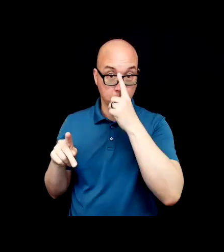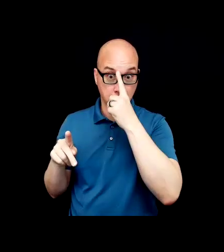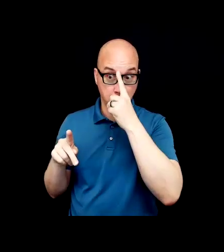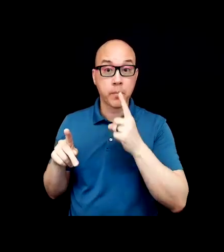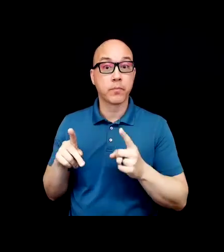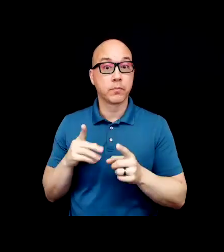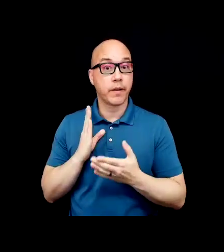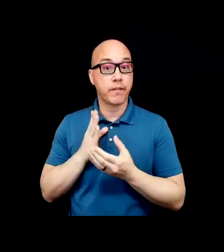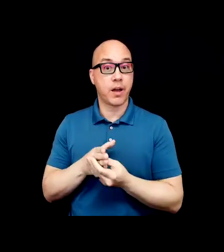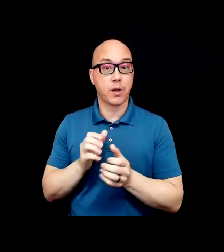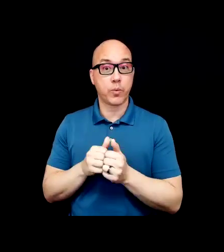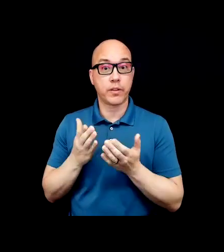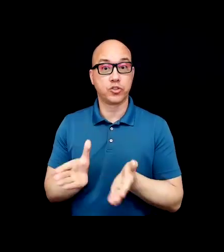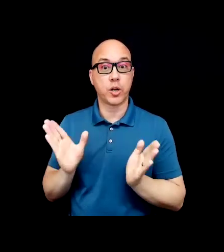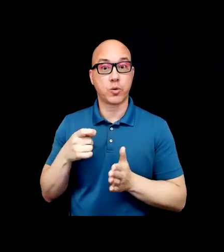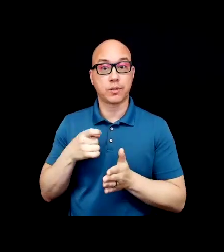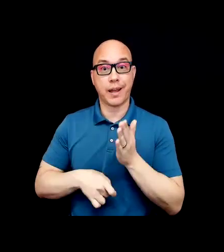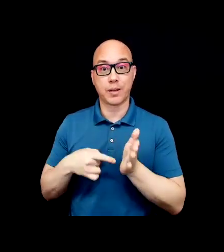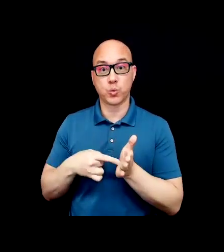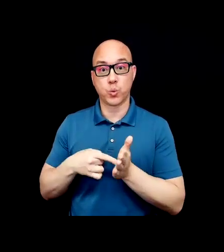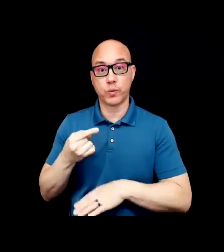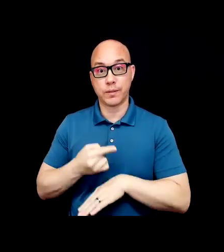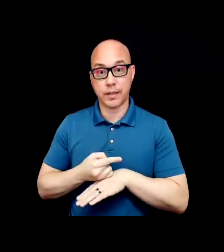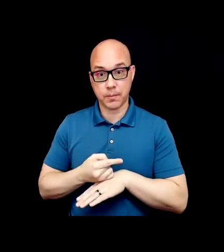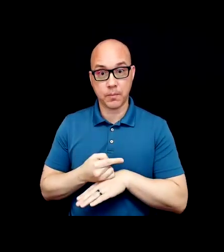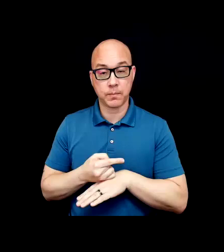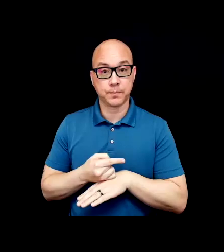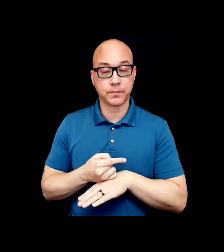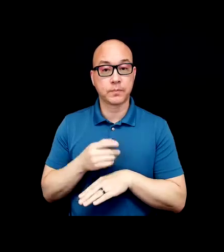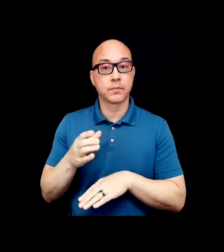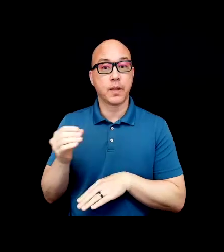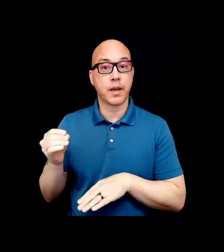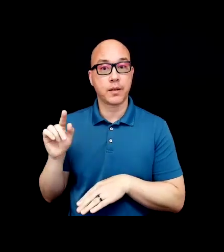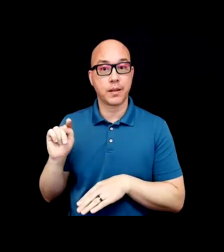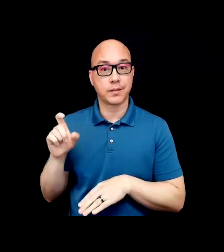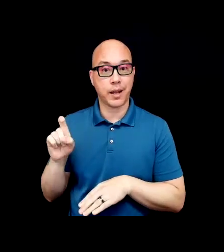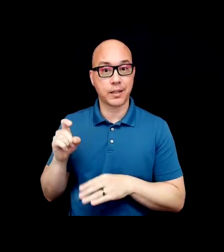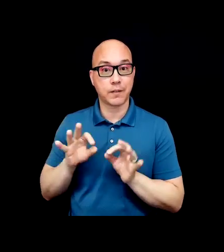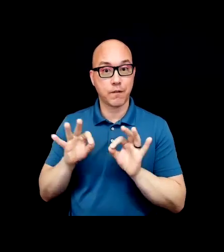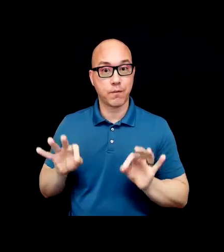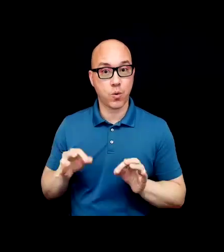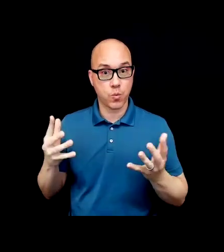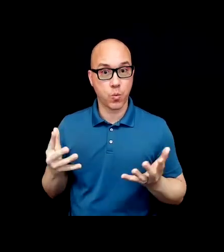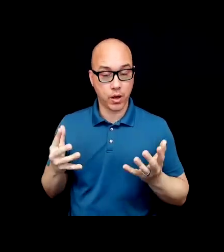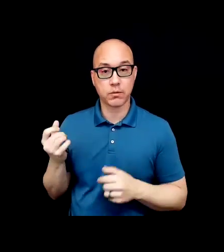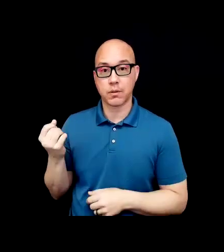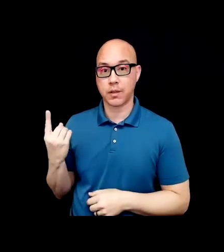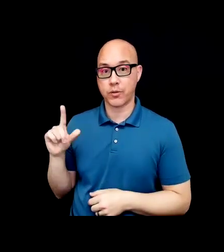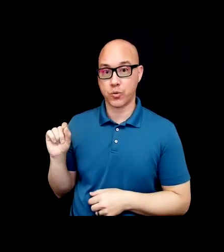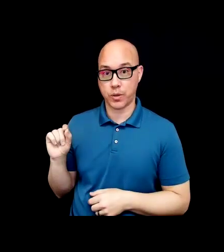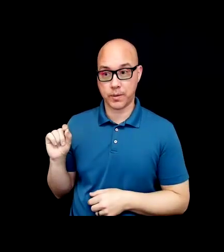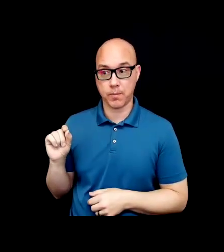tax deadline that we all know about. And that tax form is an 1120.